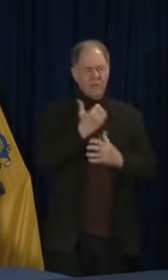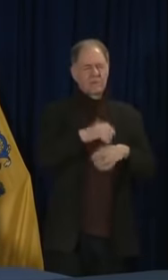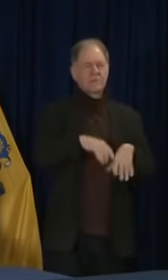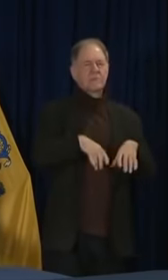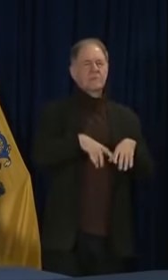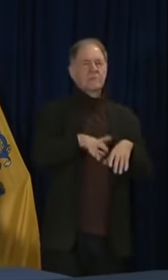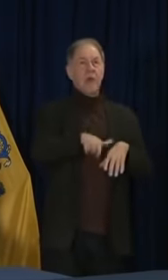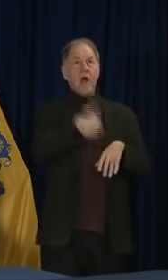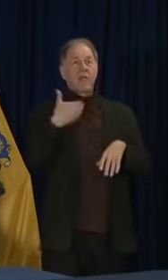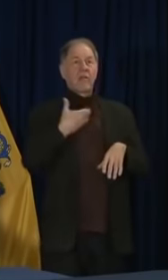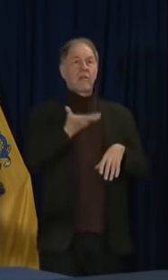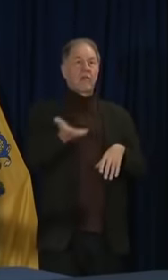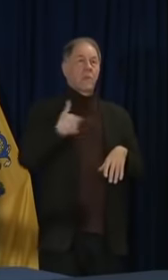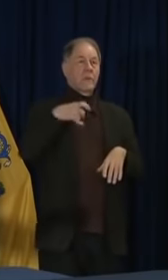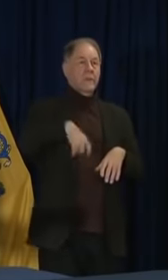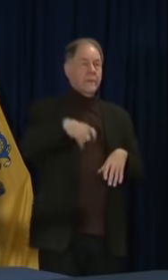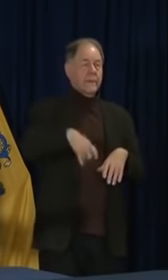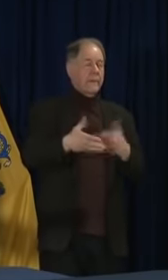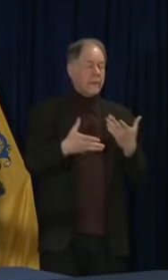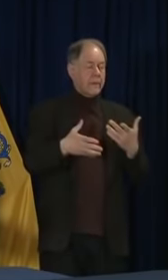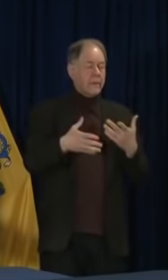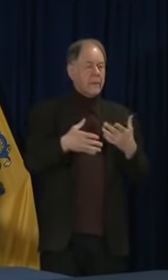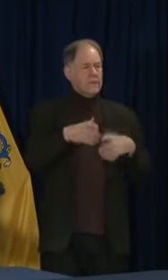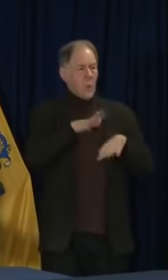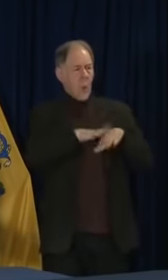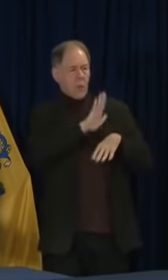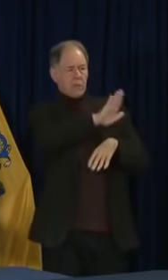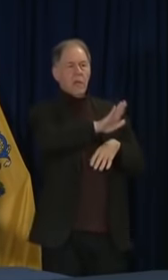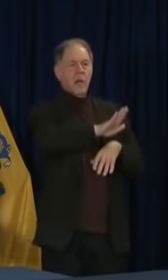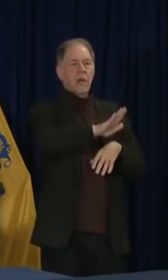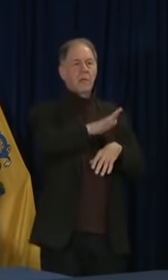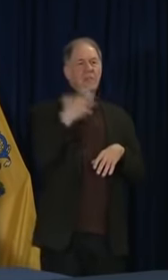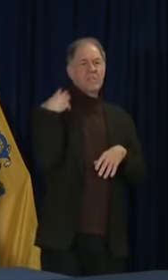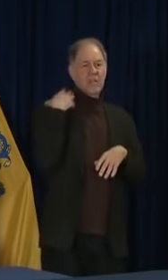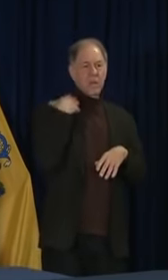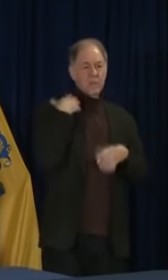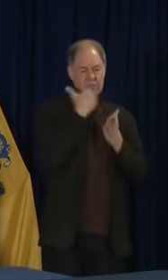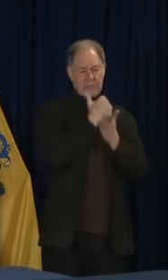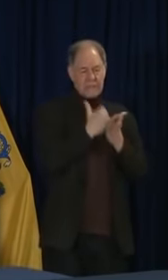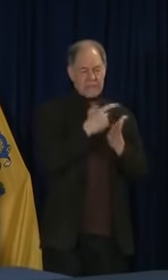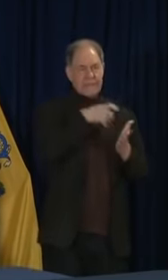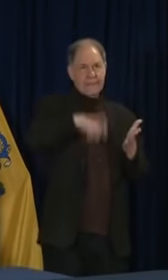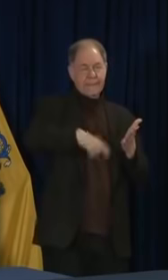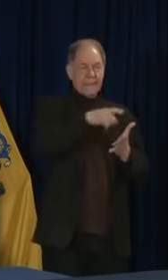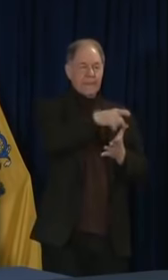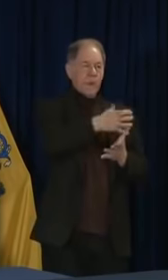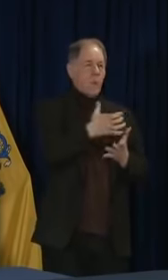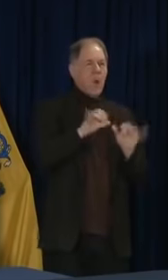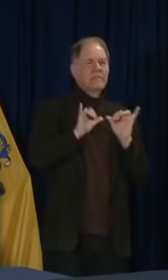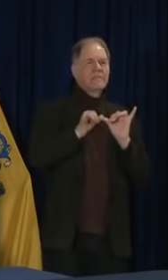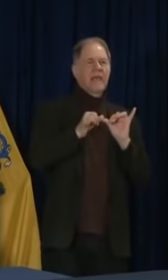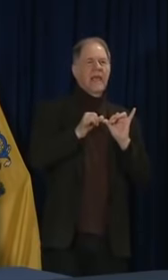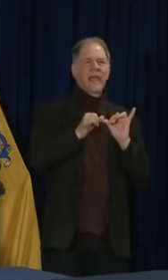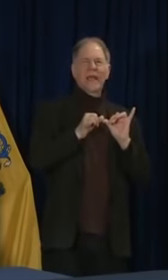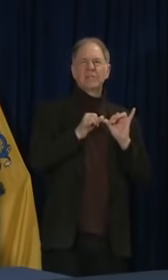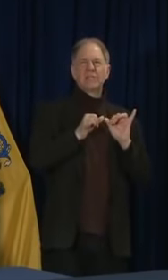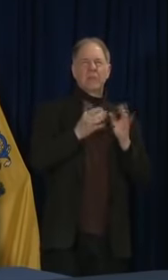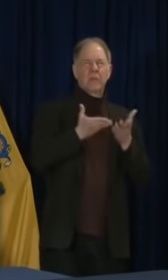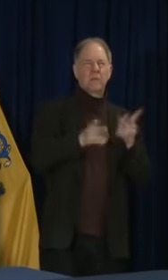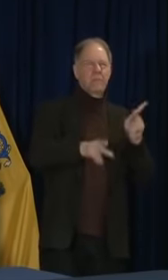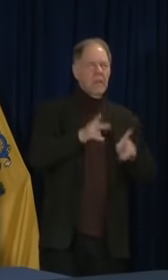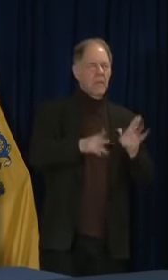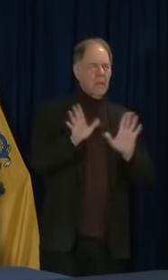list, absolutely, and it's also on Jamal's longer list as well. He mentioned his engineering capabilities. So could